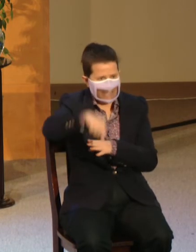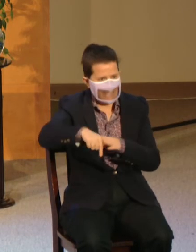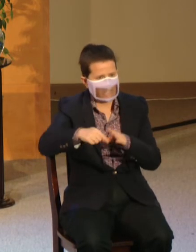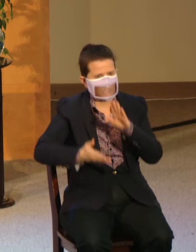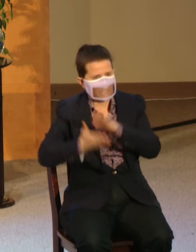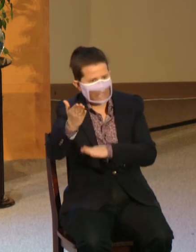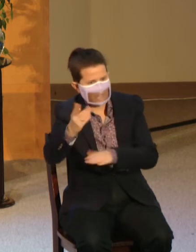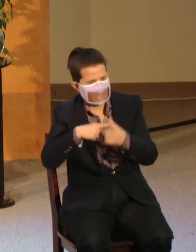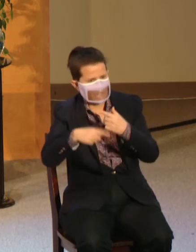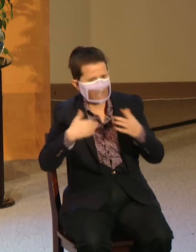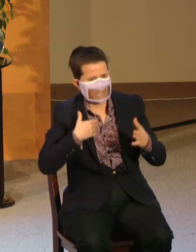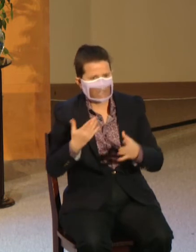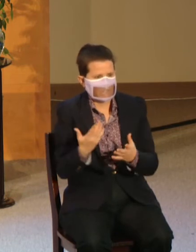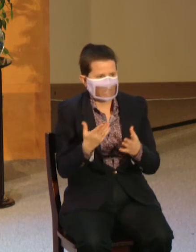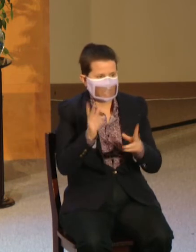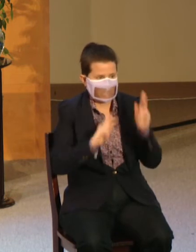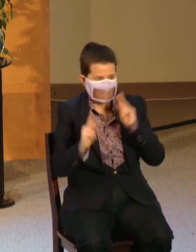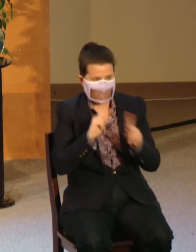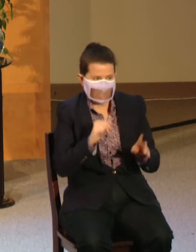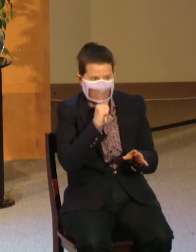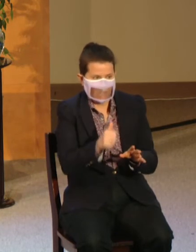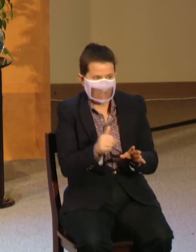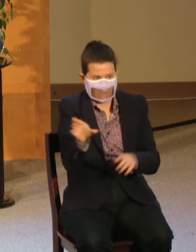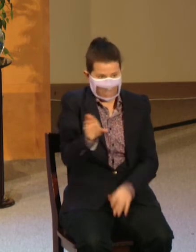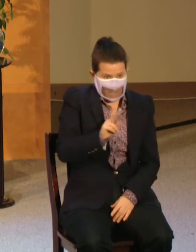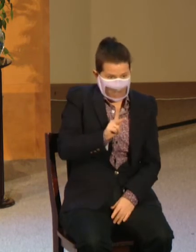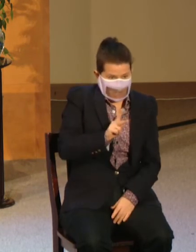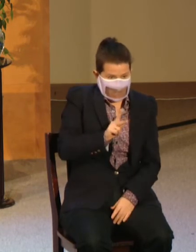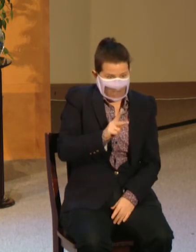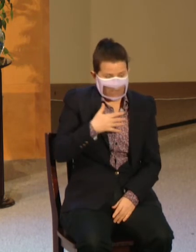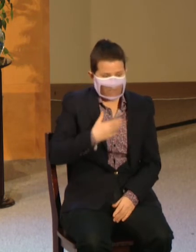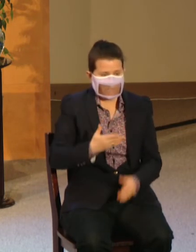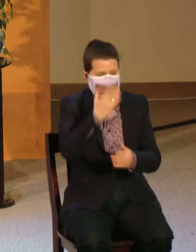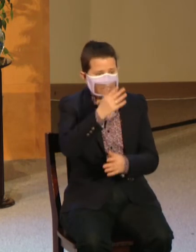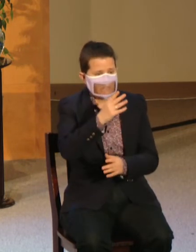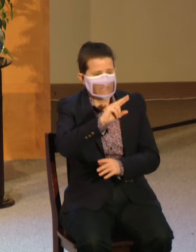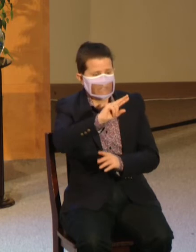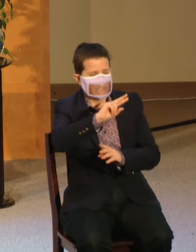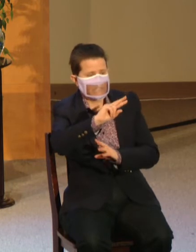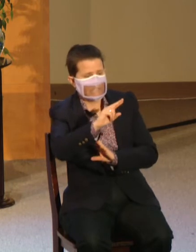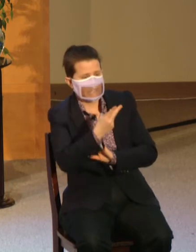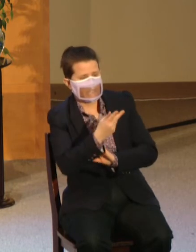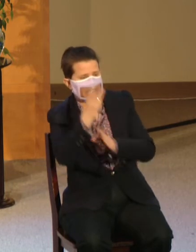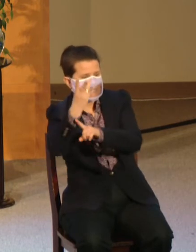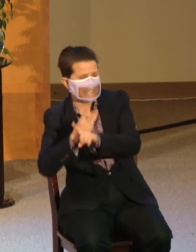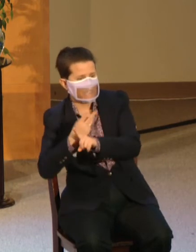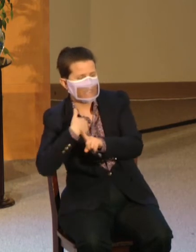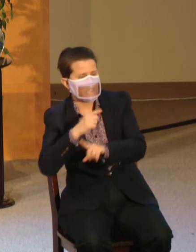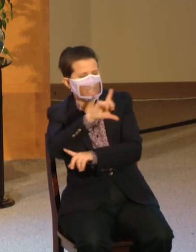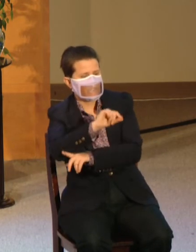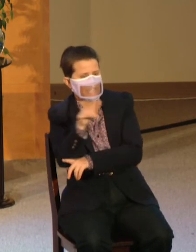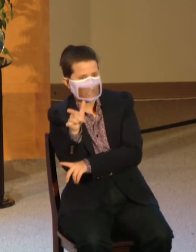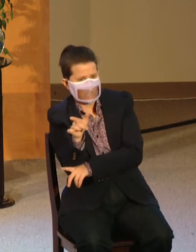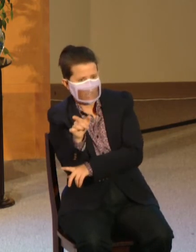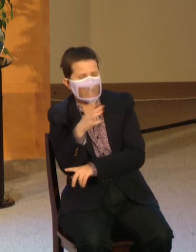60 Minutes said over 20 million people quit their jobs in the second half of 2021. The number of people leaving their jobs is higher